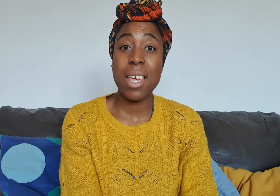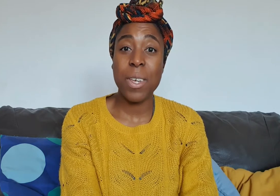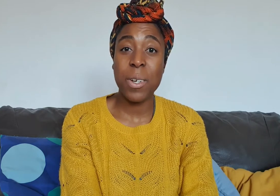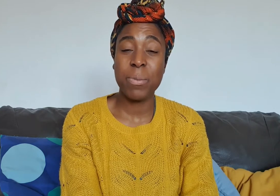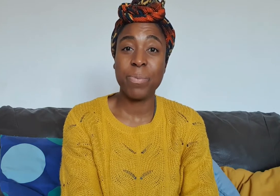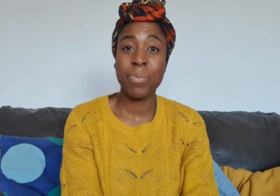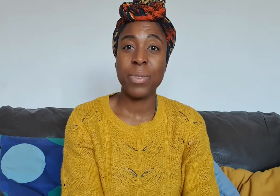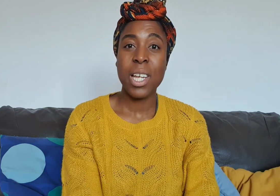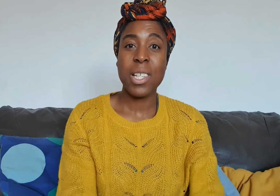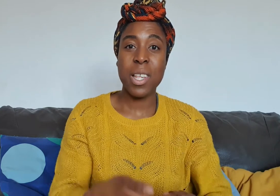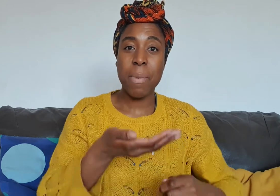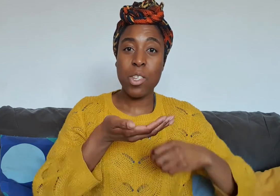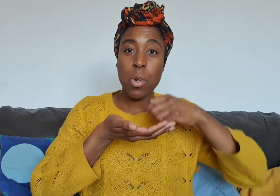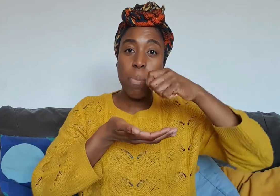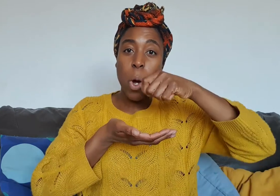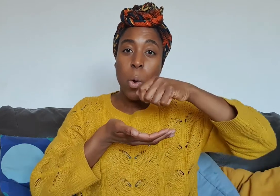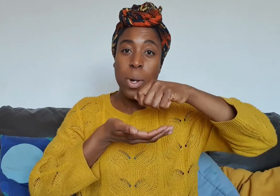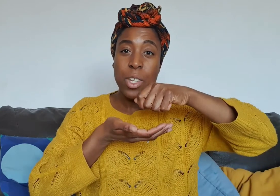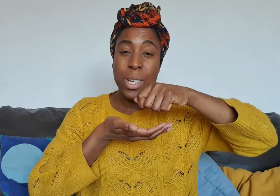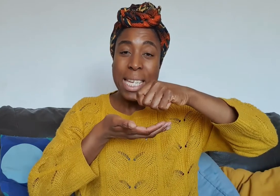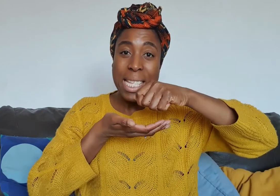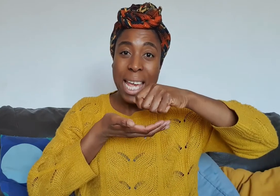cereal. So imagine your bowl and you're eating.